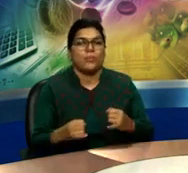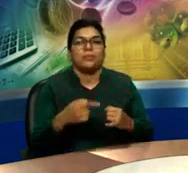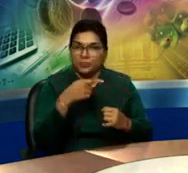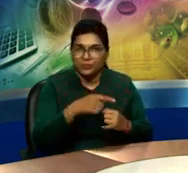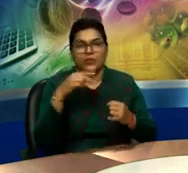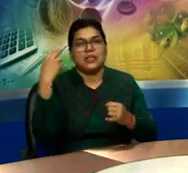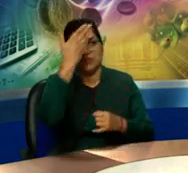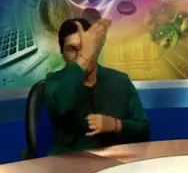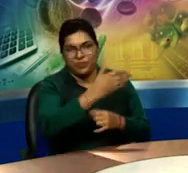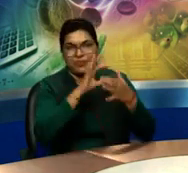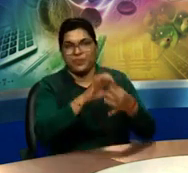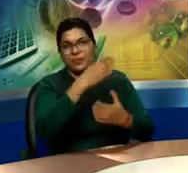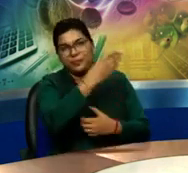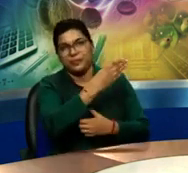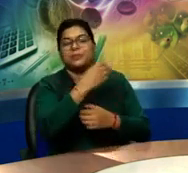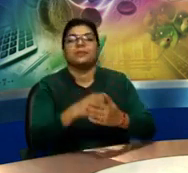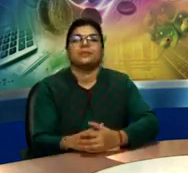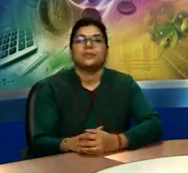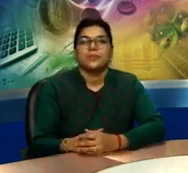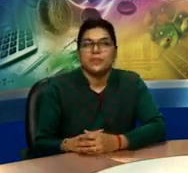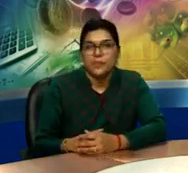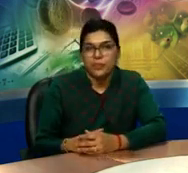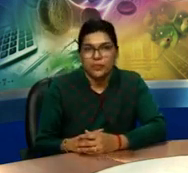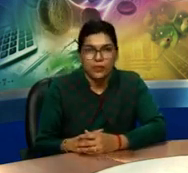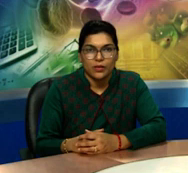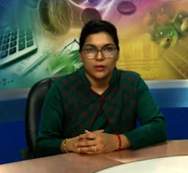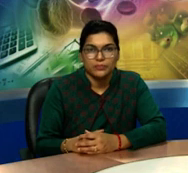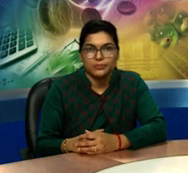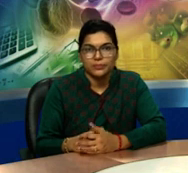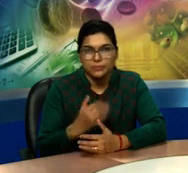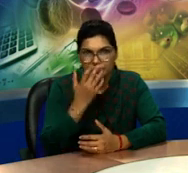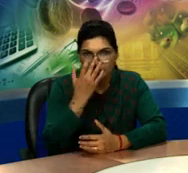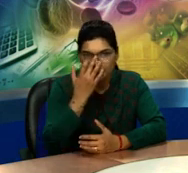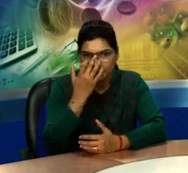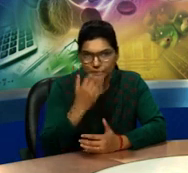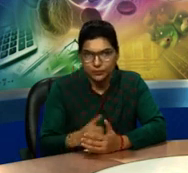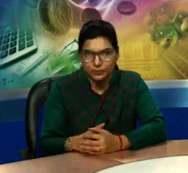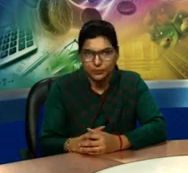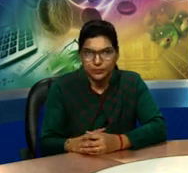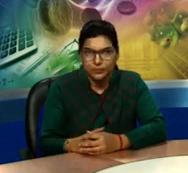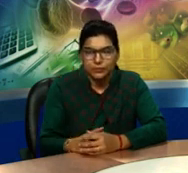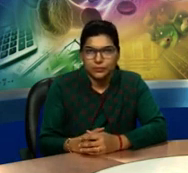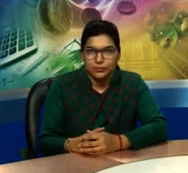person. So these are all the important points we should keep in mind.